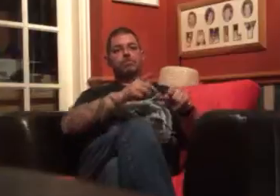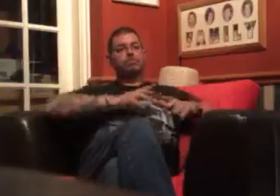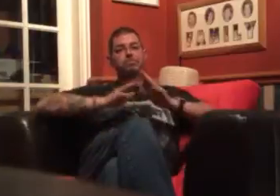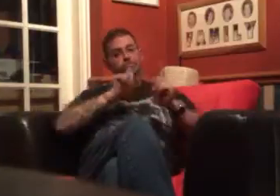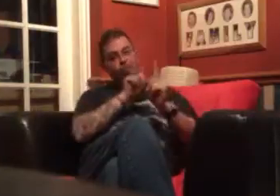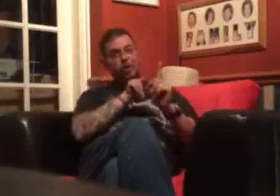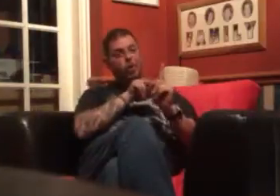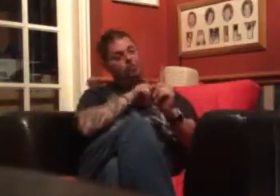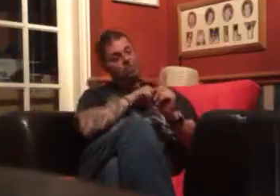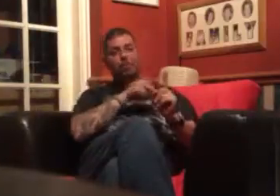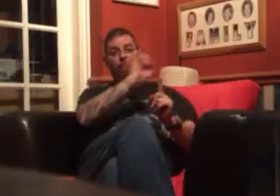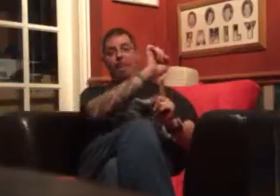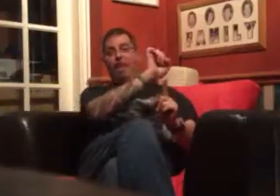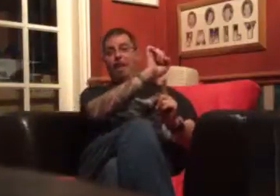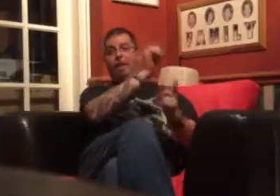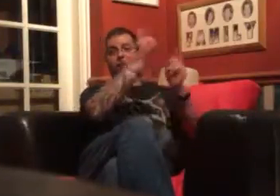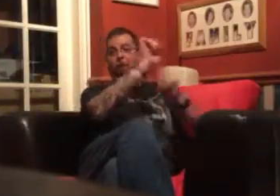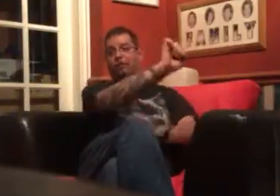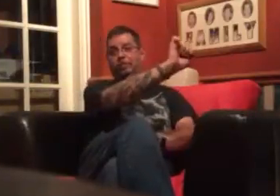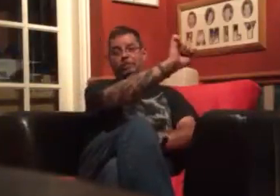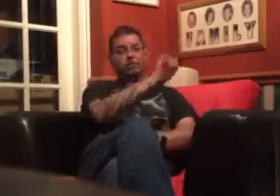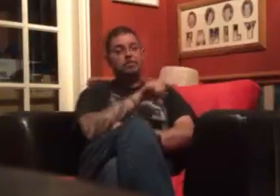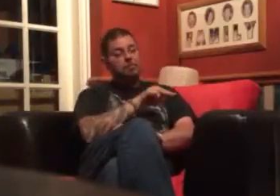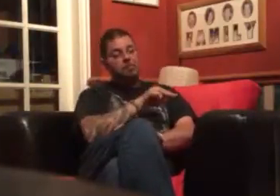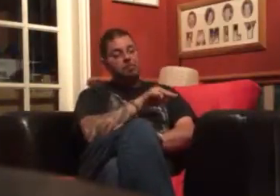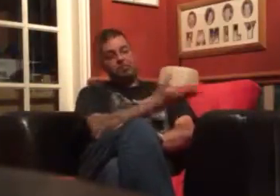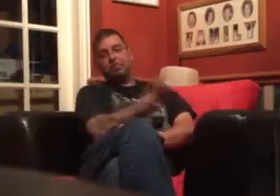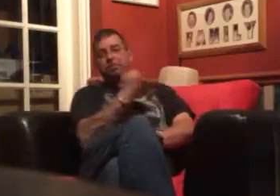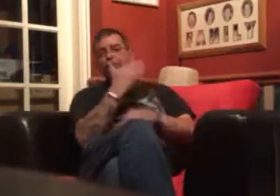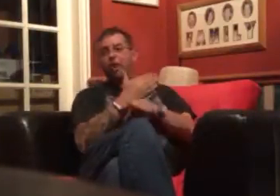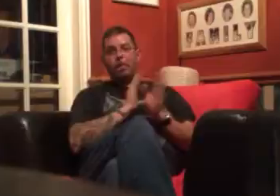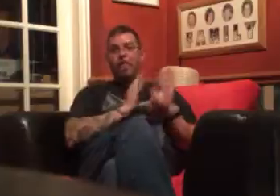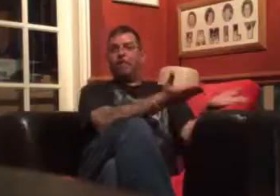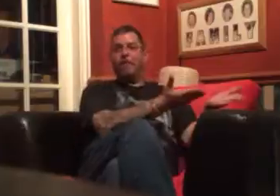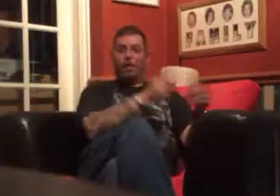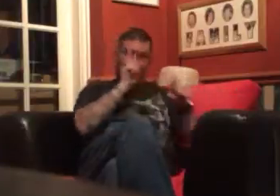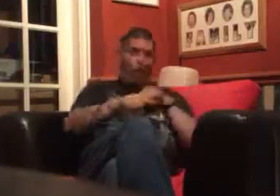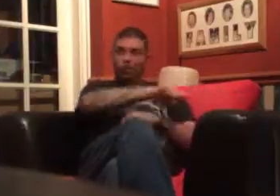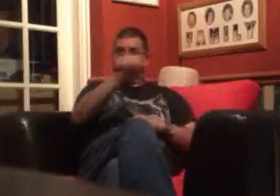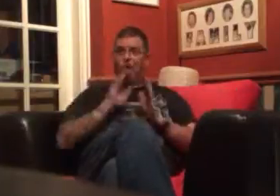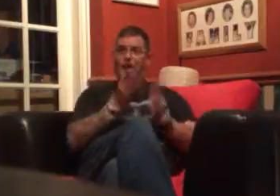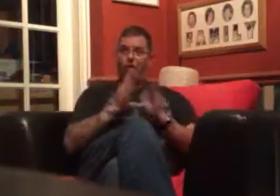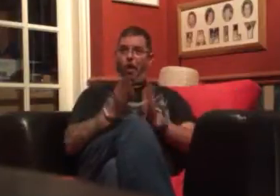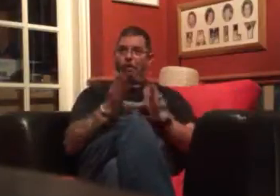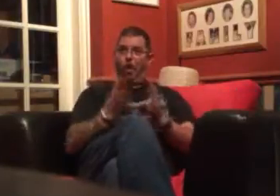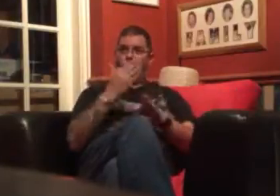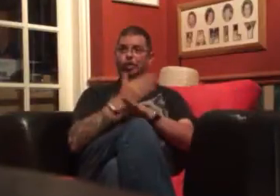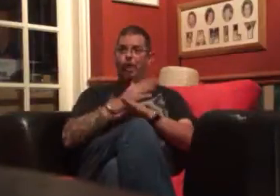and we shadowing their interpreters, their CSWs, and then most students do actually